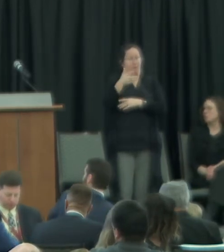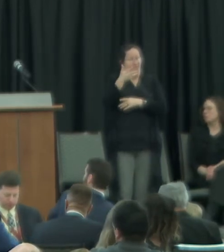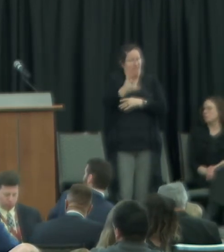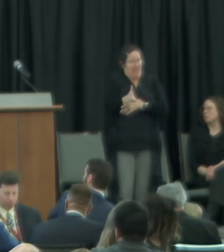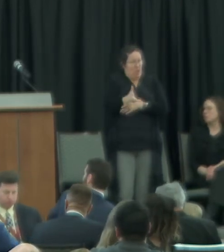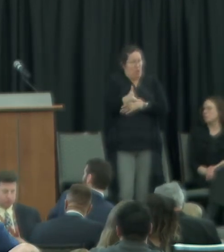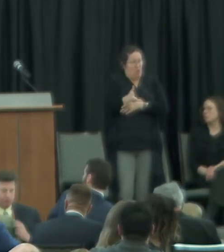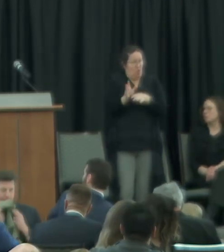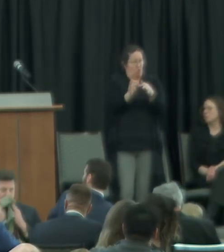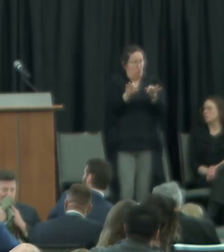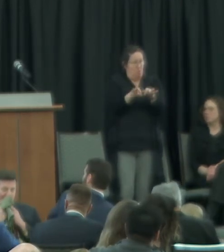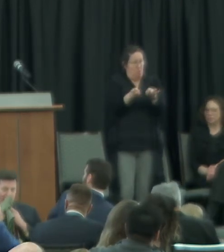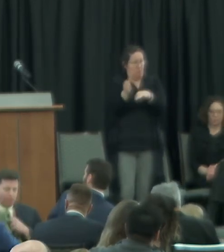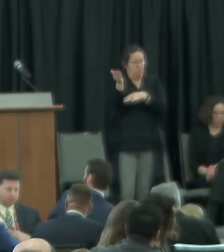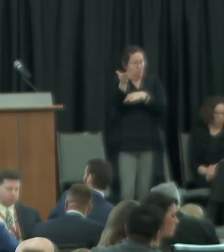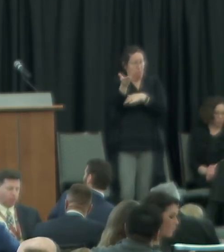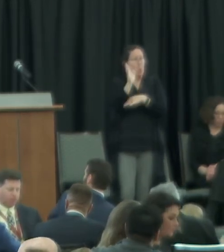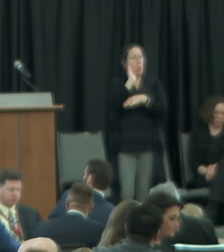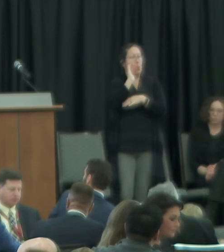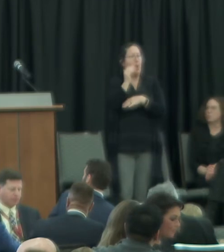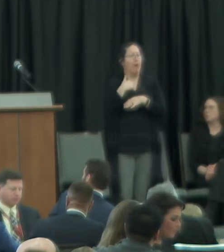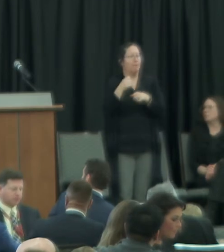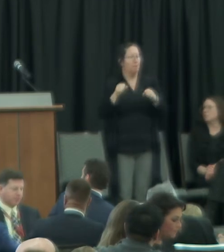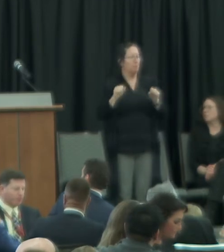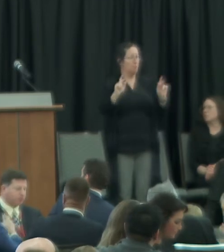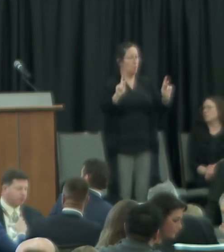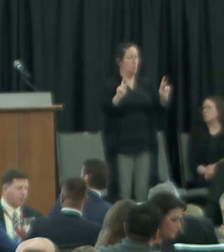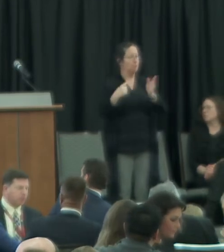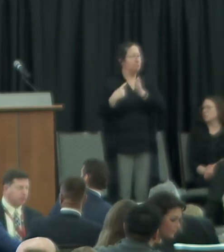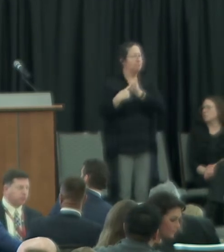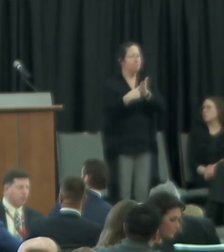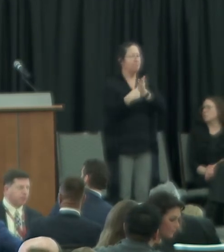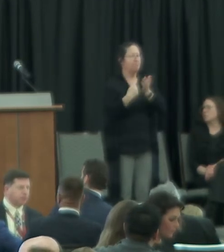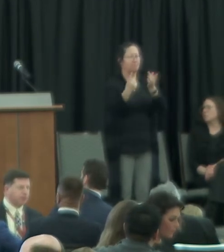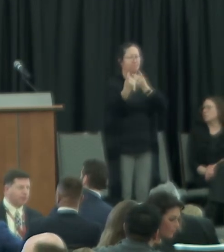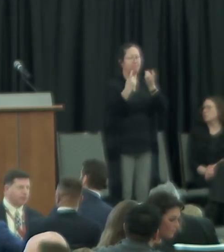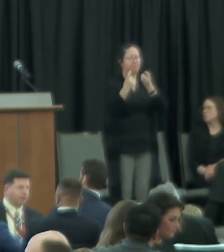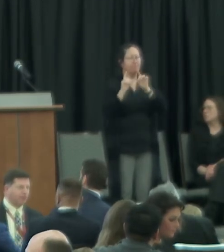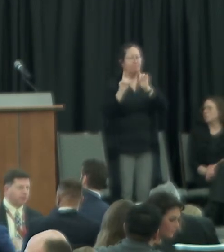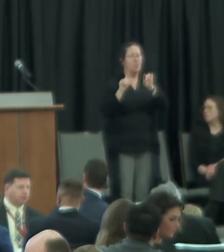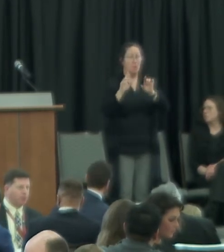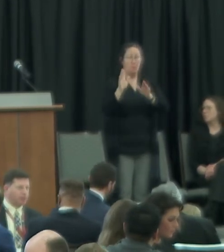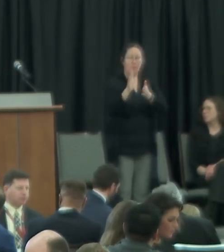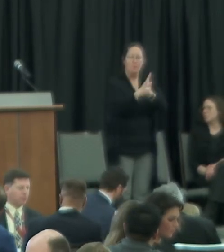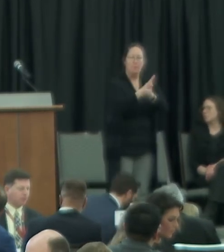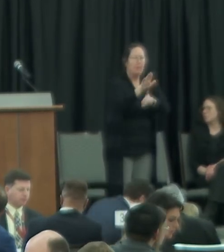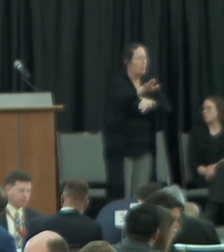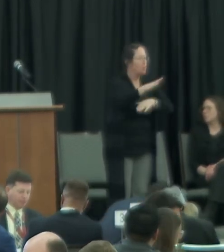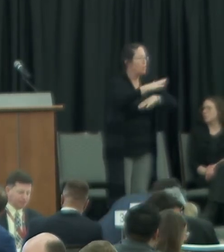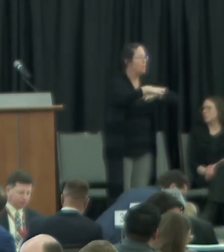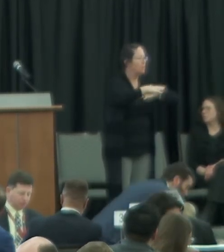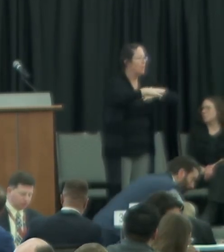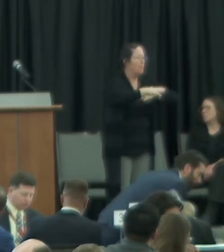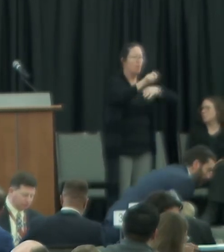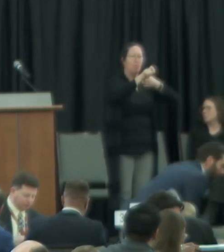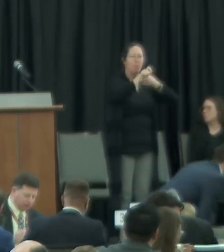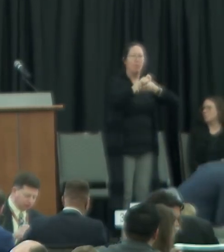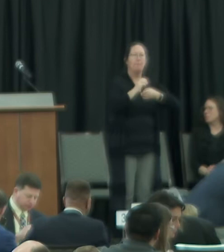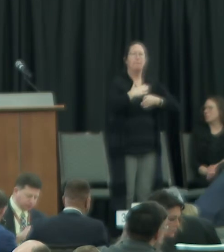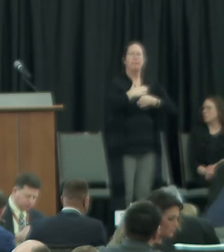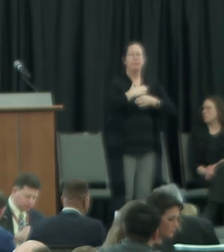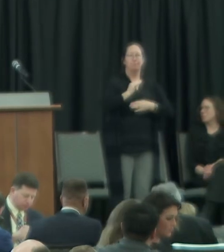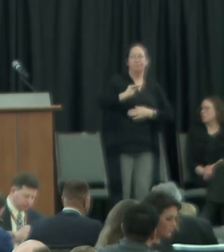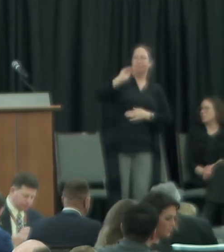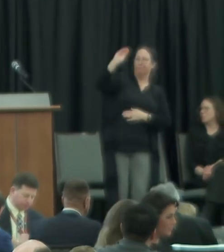concludes his remarks, we will have an opportunity for questions. You have notepads on your table and pencils, so please raise